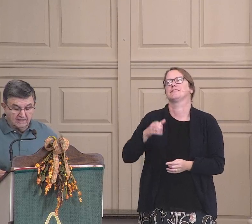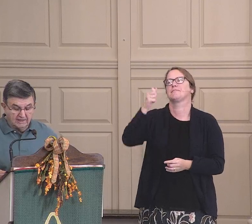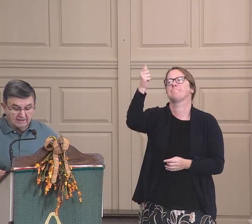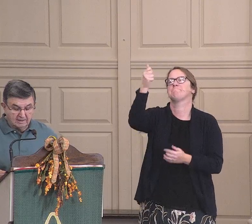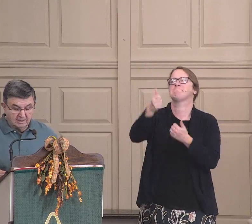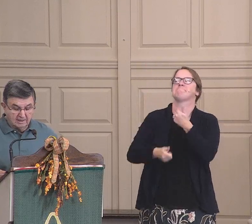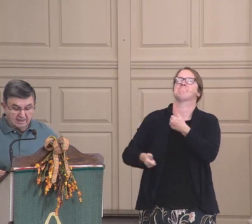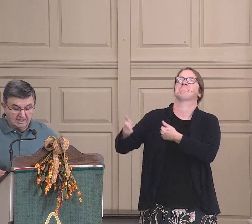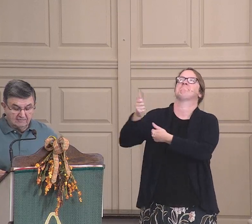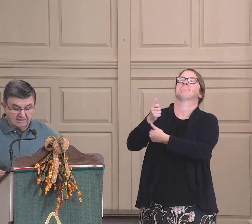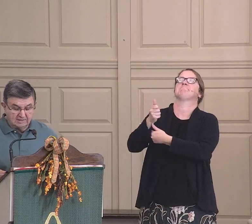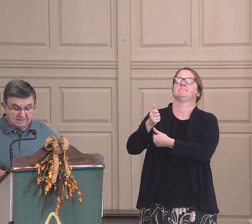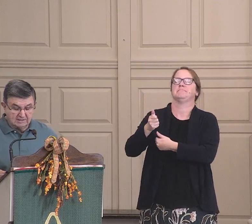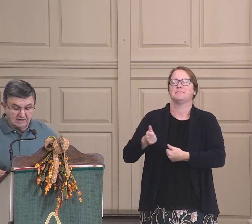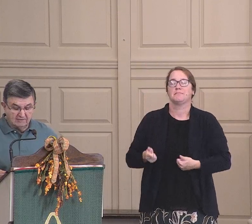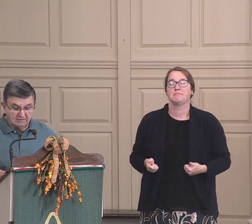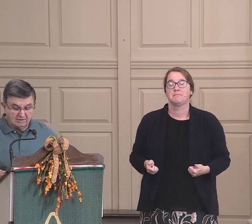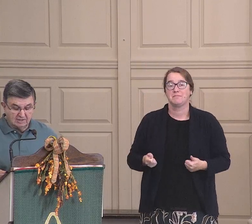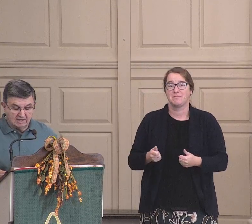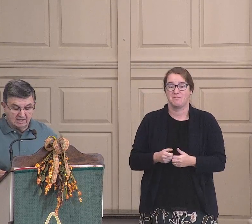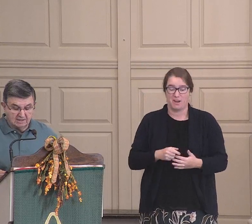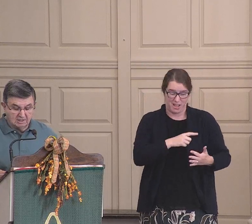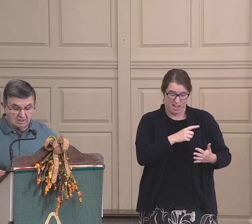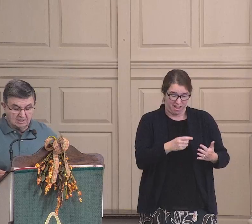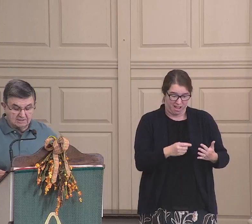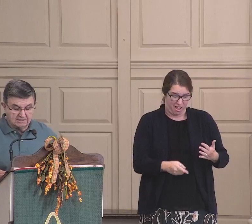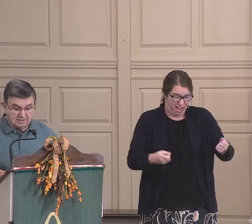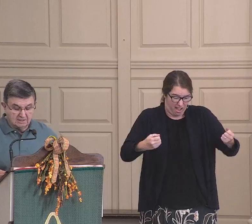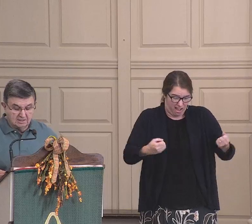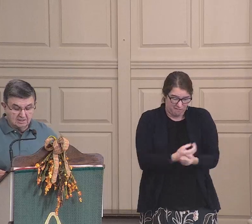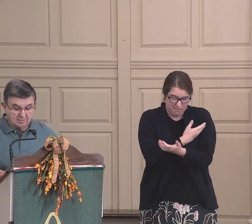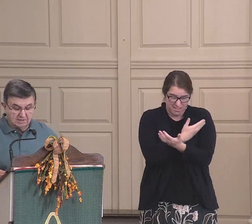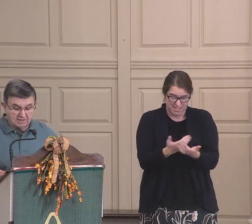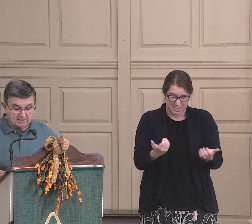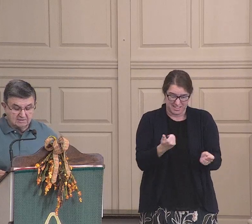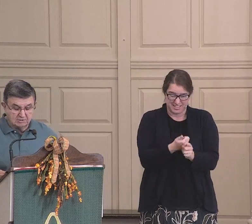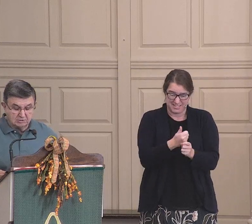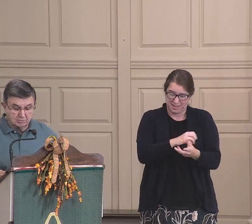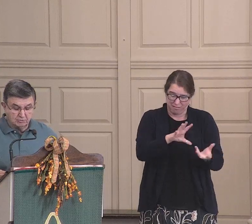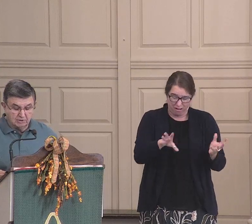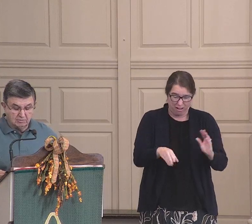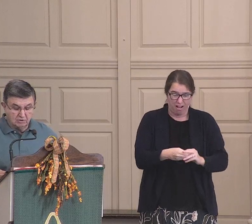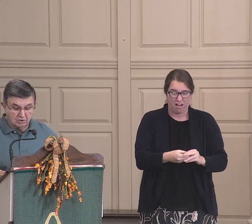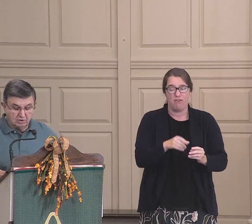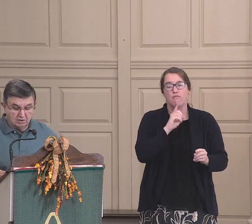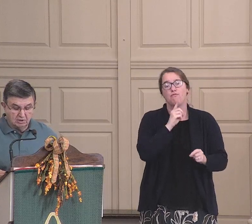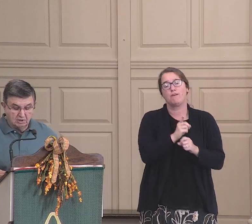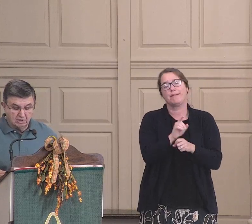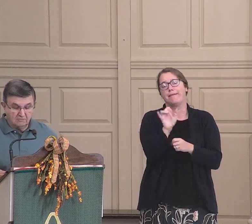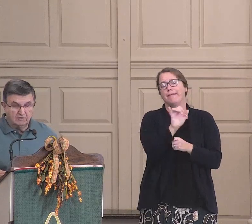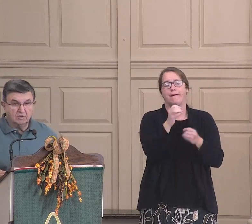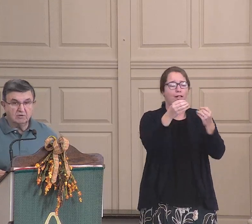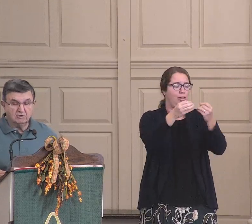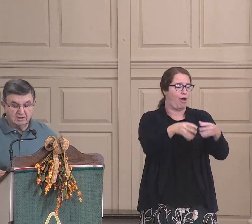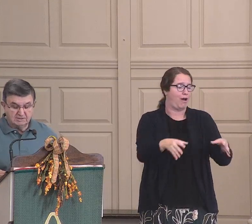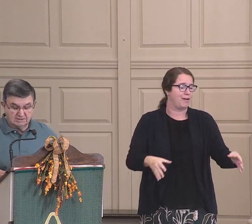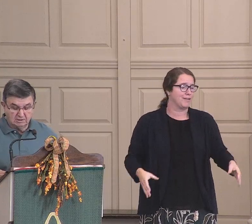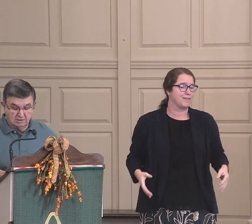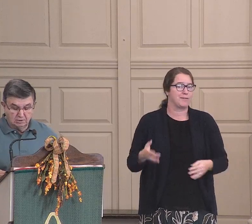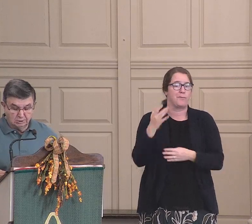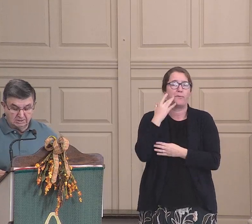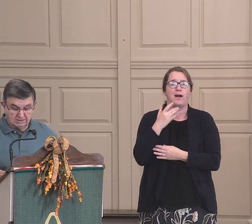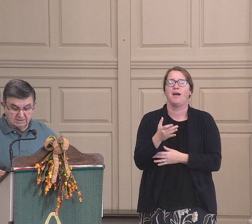More than that, I even consider everything as a loss because of the supreme good of knowing